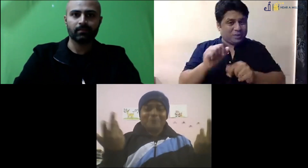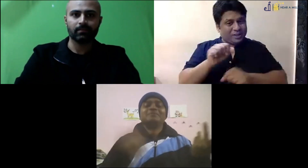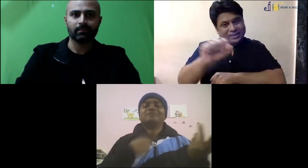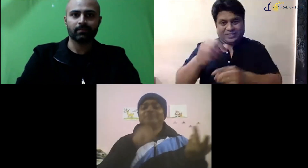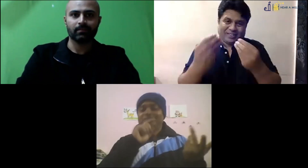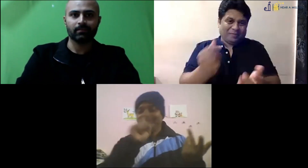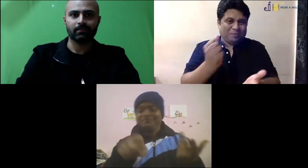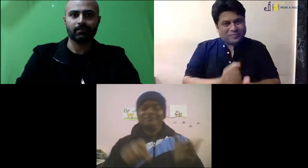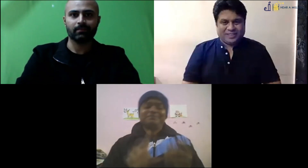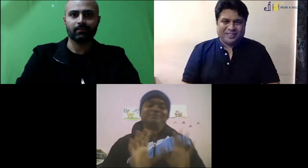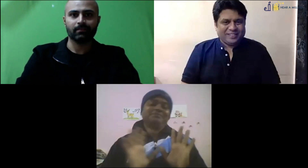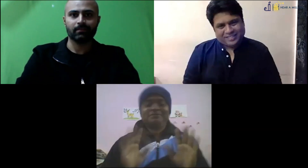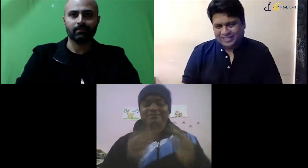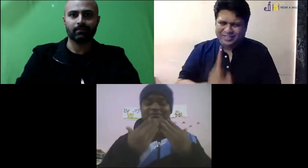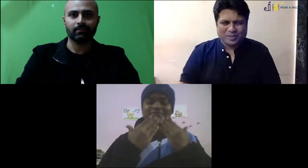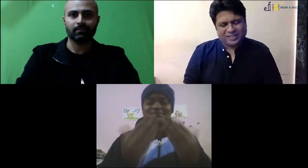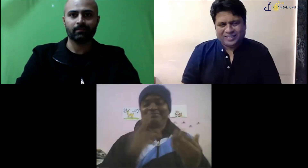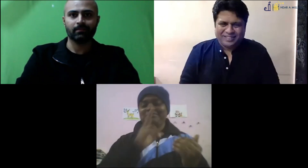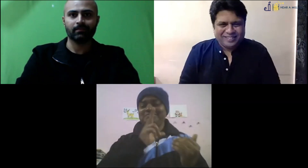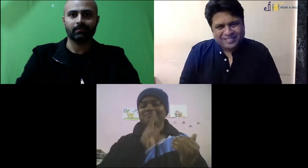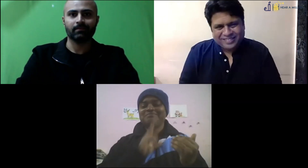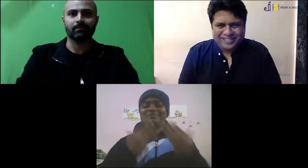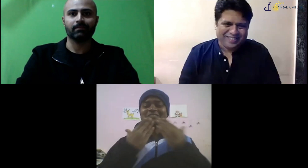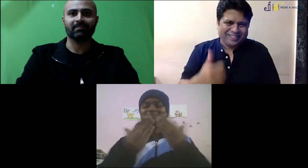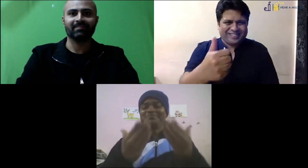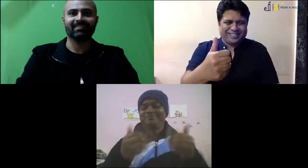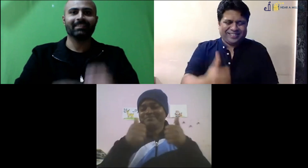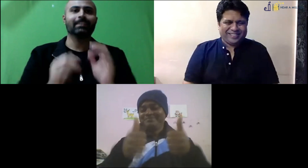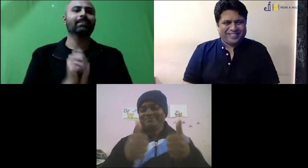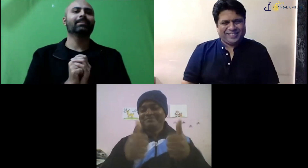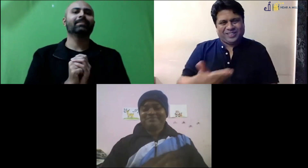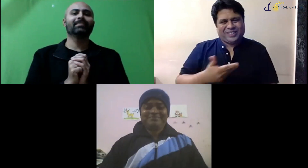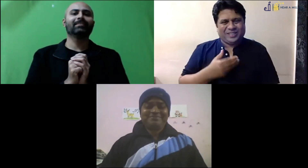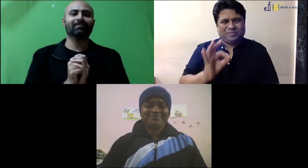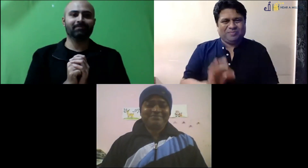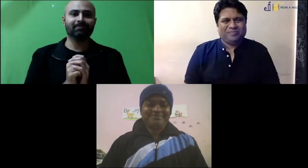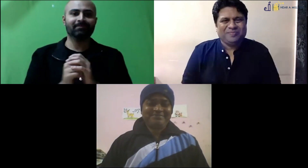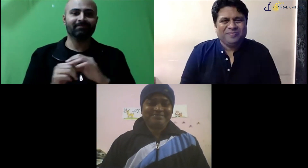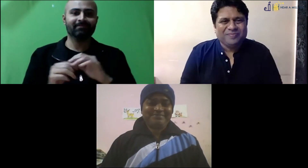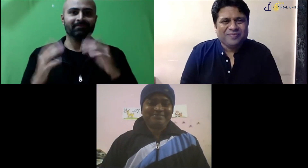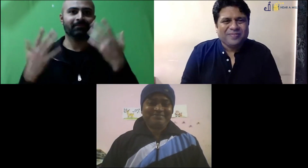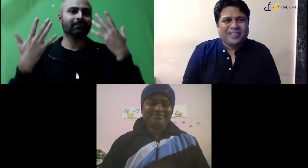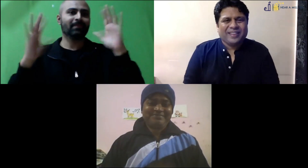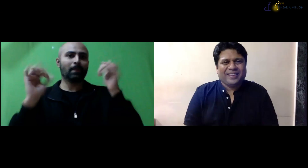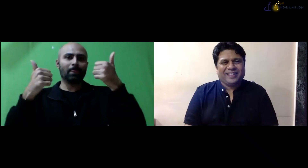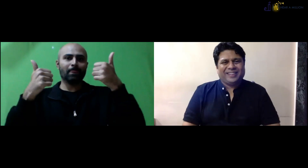that all across everyone does get certified when the course is over.